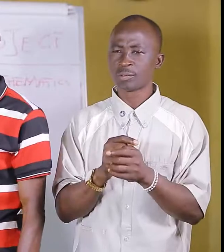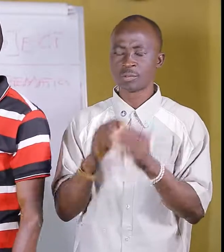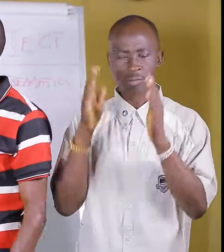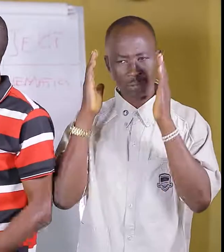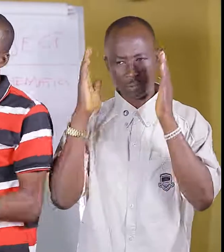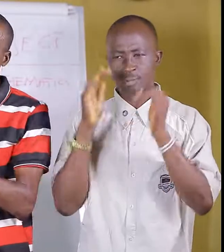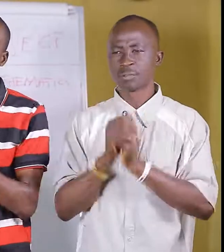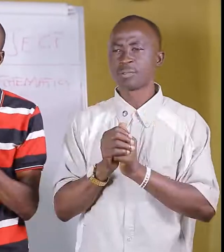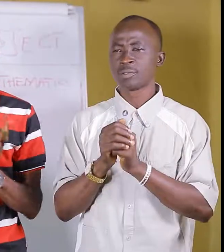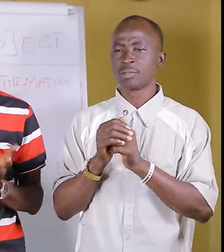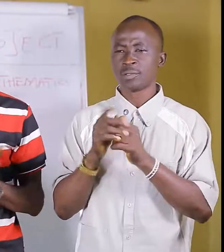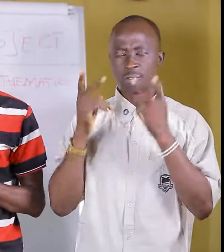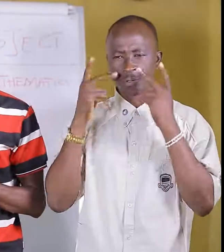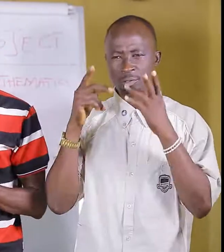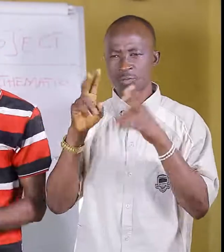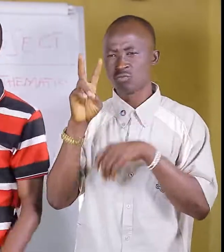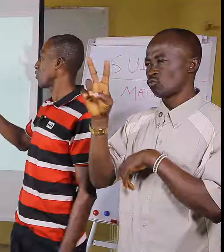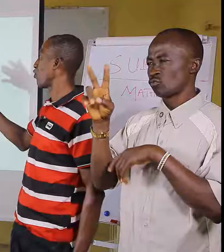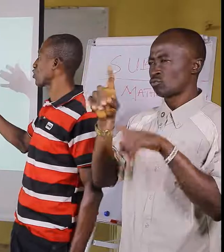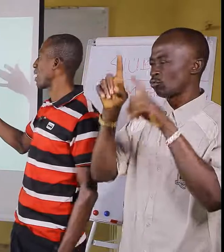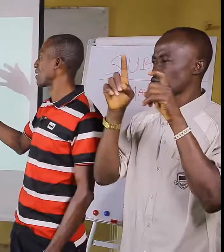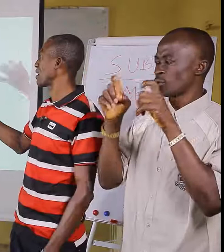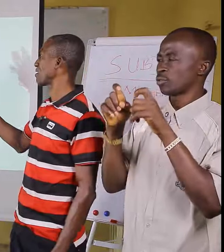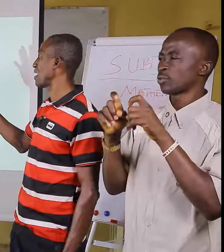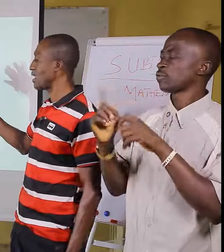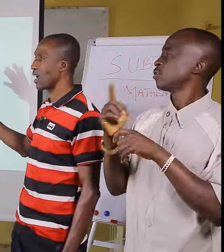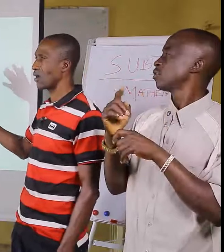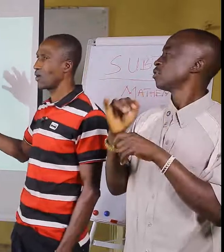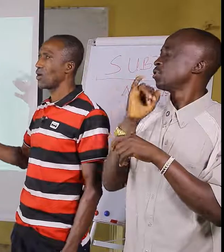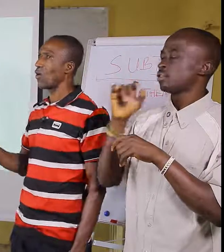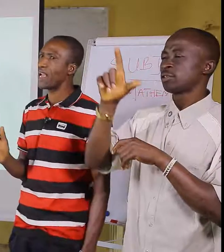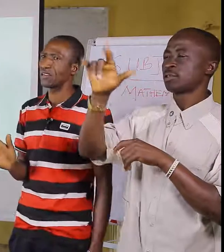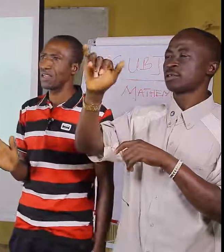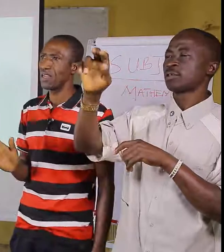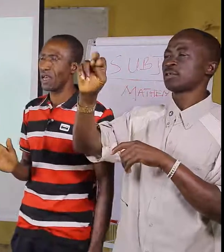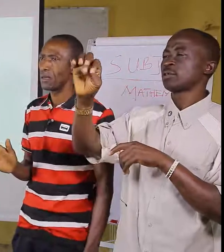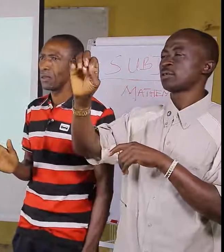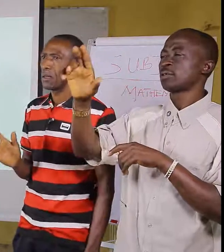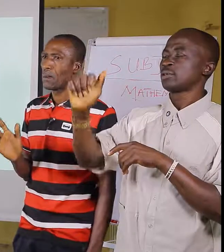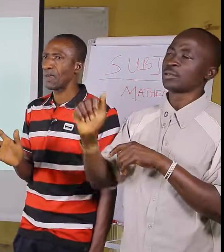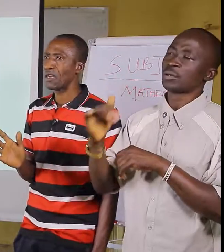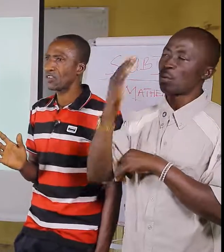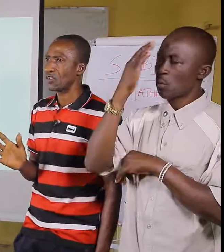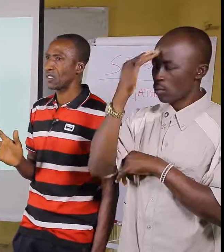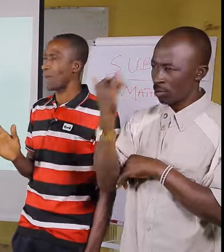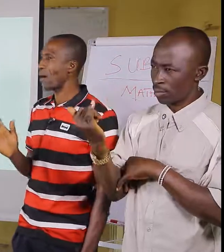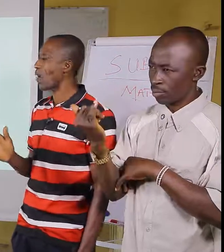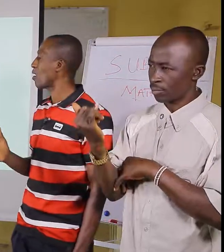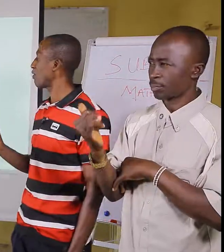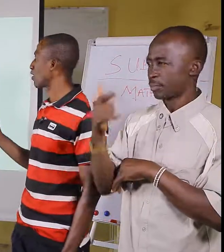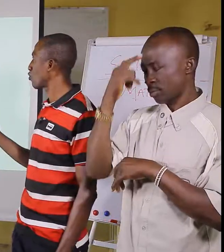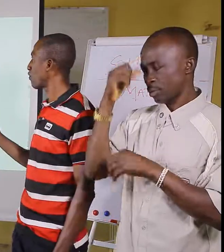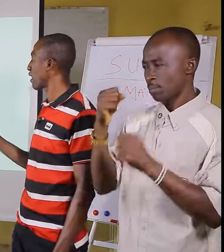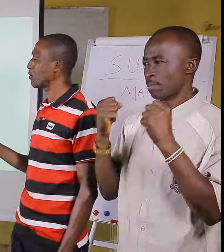dear student, if you look at the two equations, the first one is linear. Why is it linear? Because the